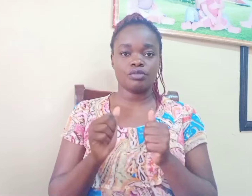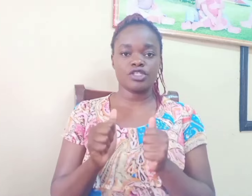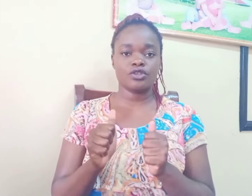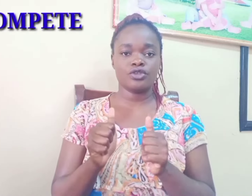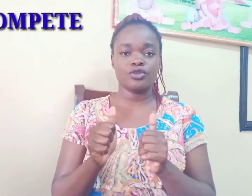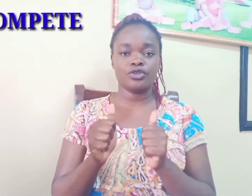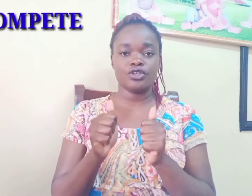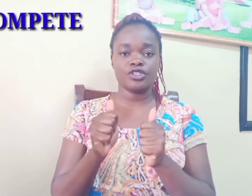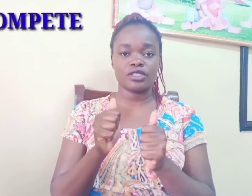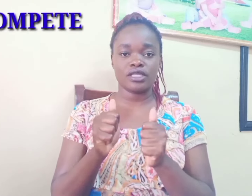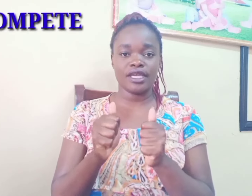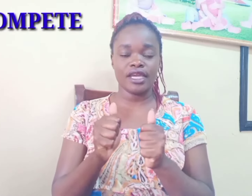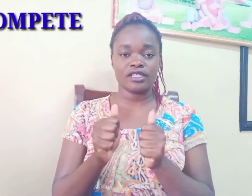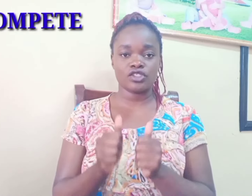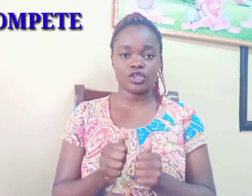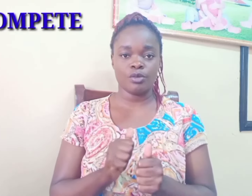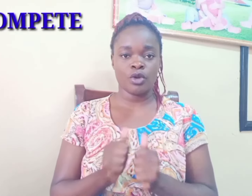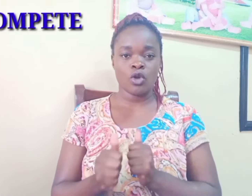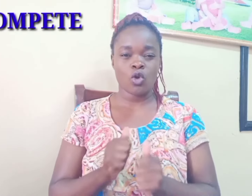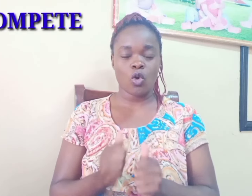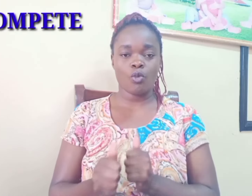Compete, you do it with a handshake.